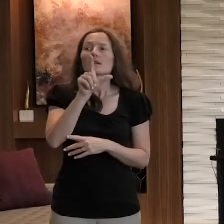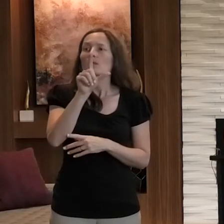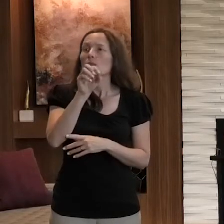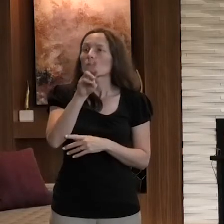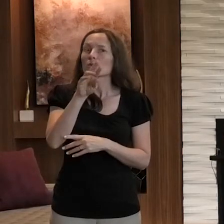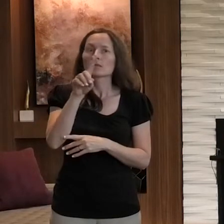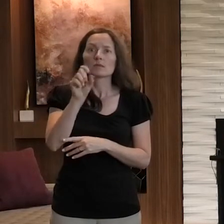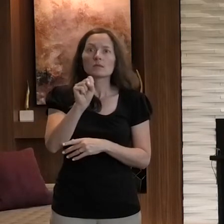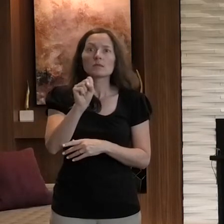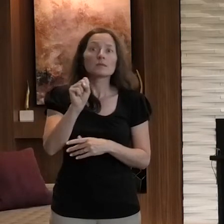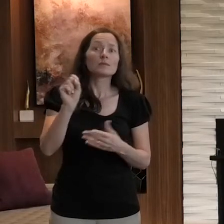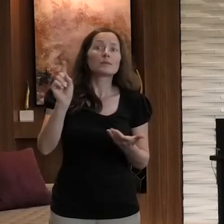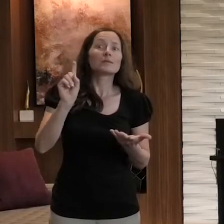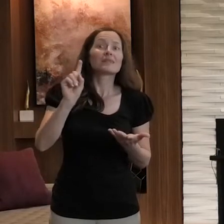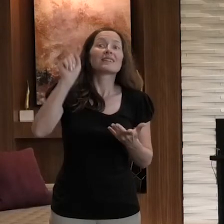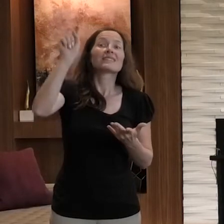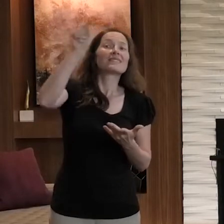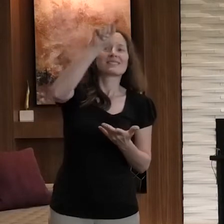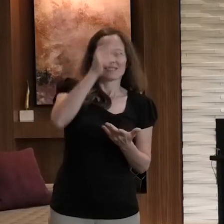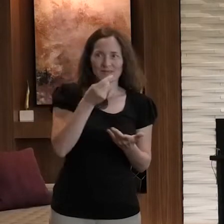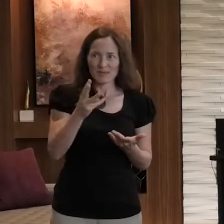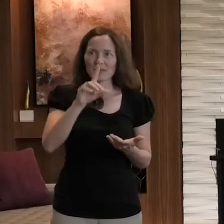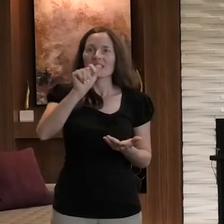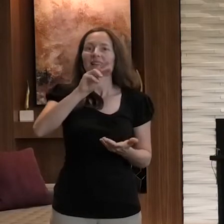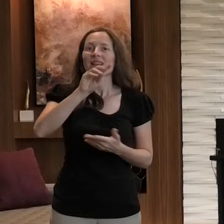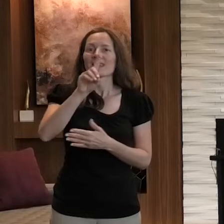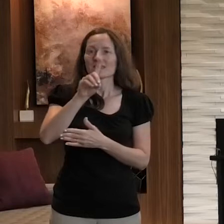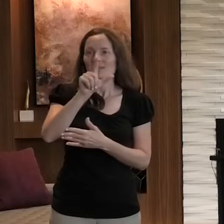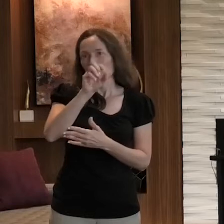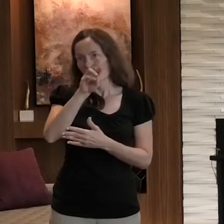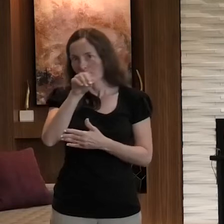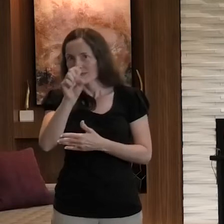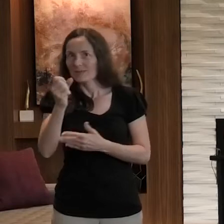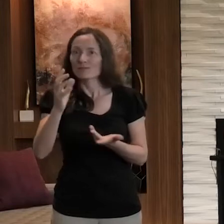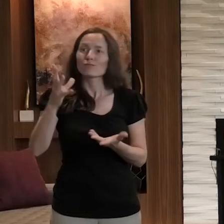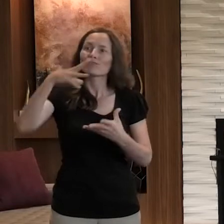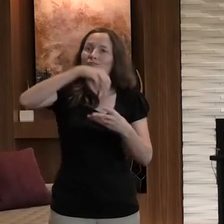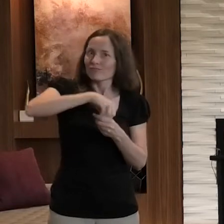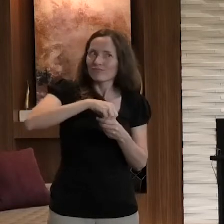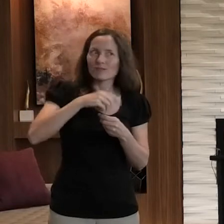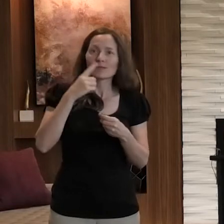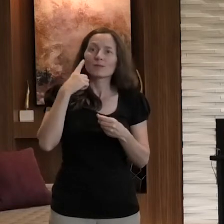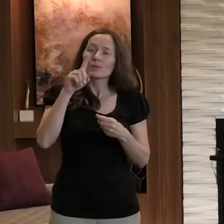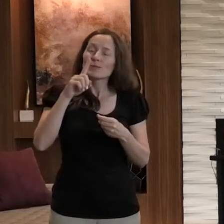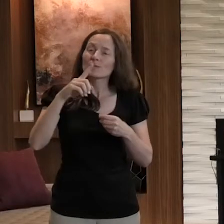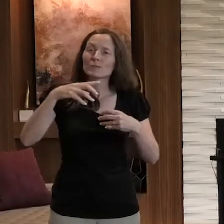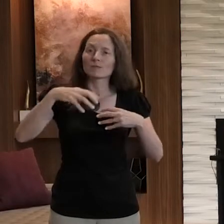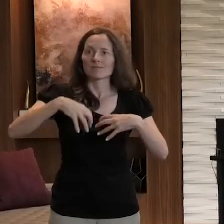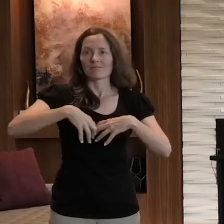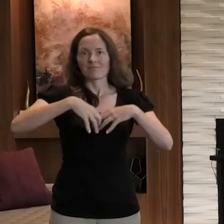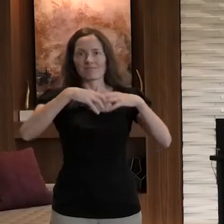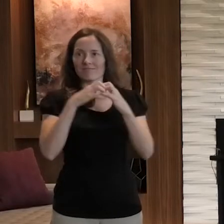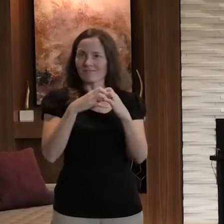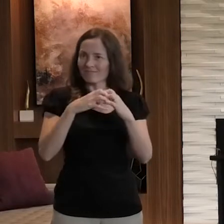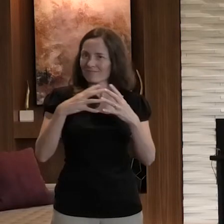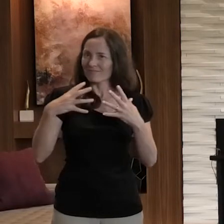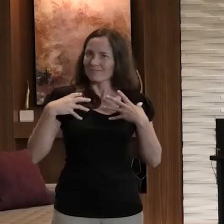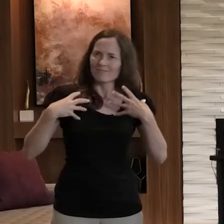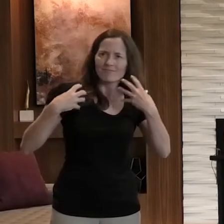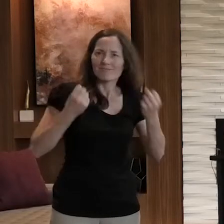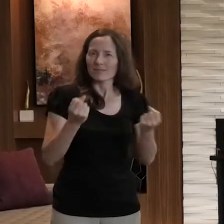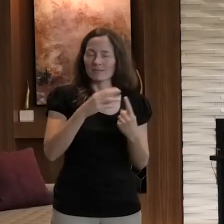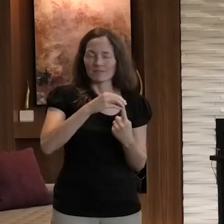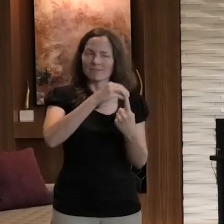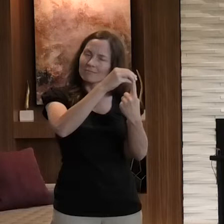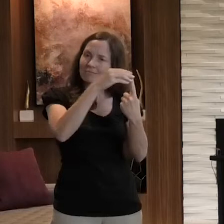Kettler people? We have landlords who are all participating to launch a bold, unique